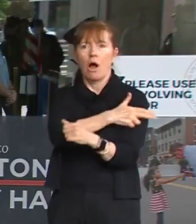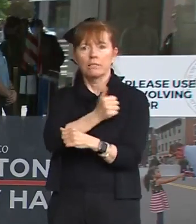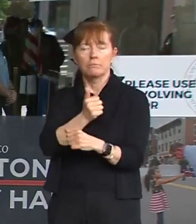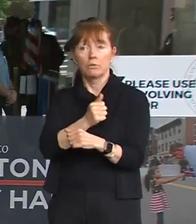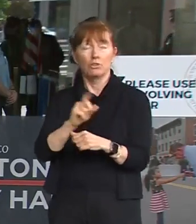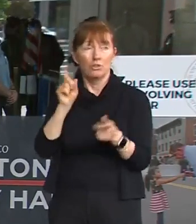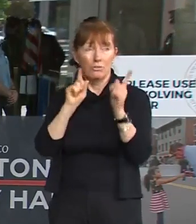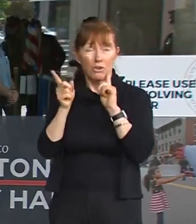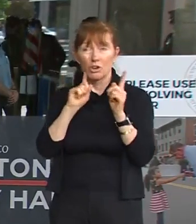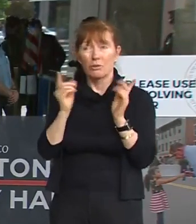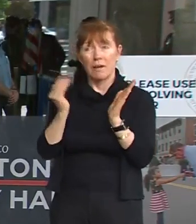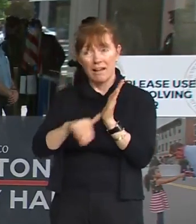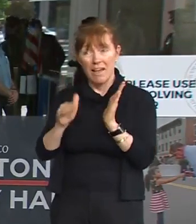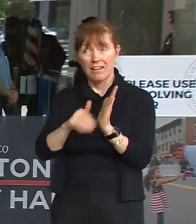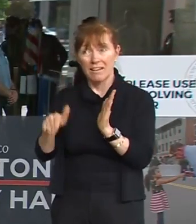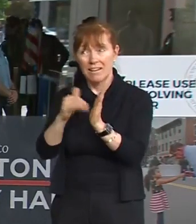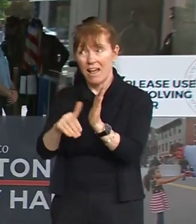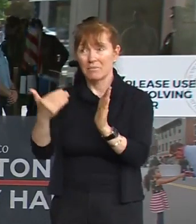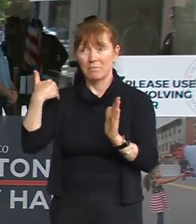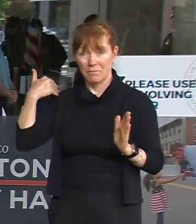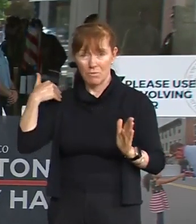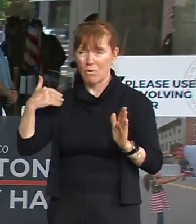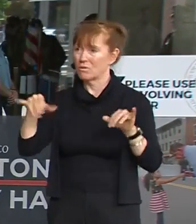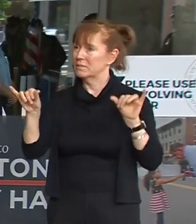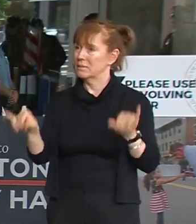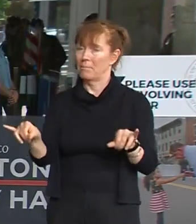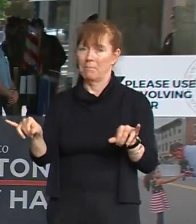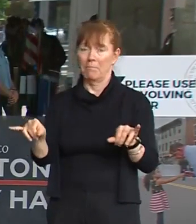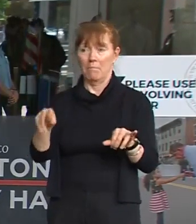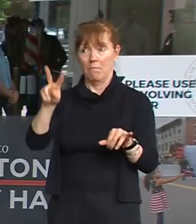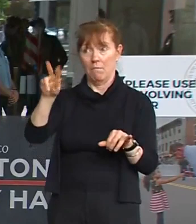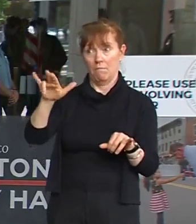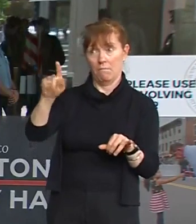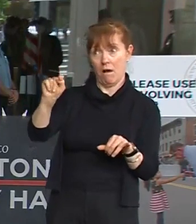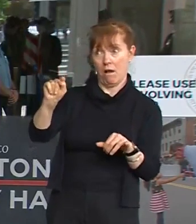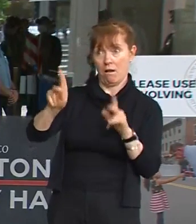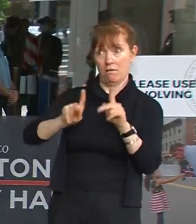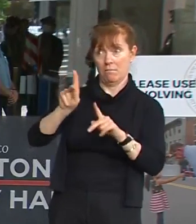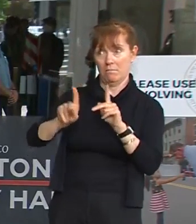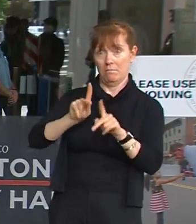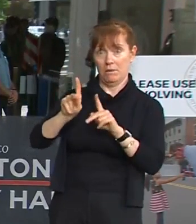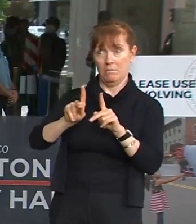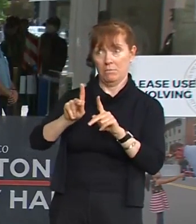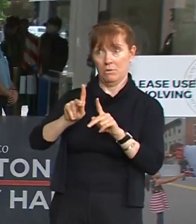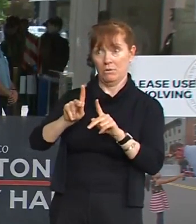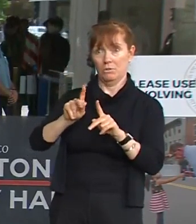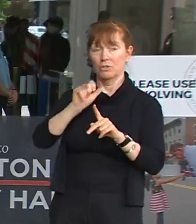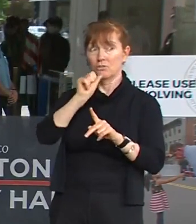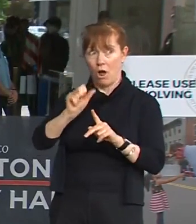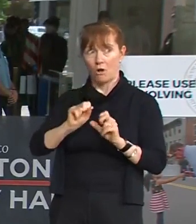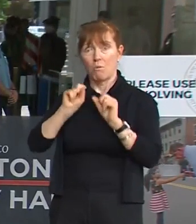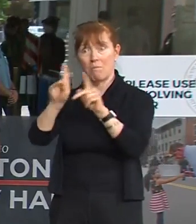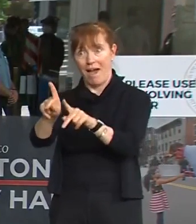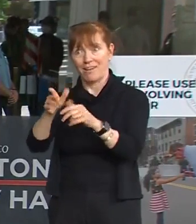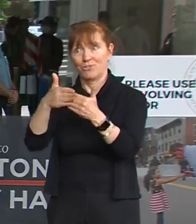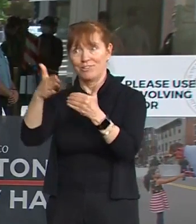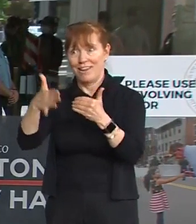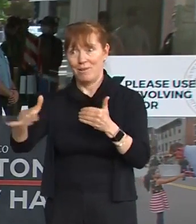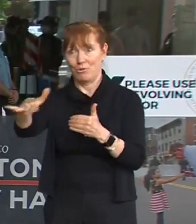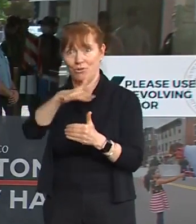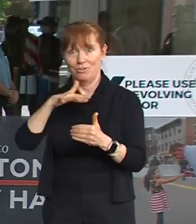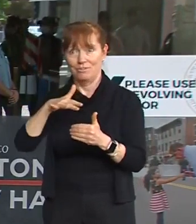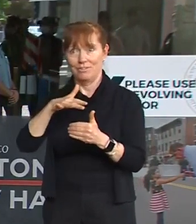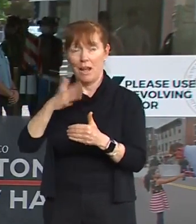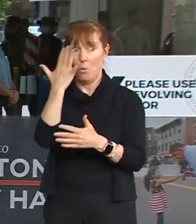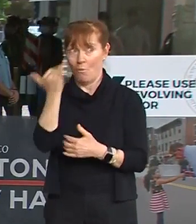You've heard me say many times before that violent offenders should not be released back to the neighborhoods, and here's